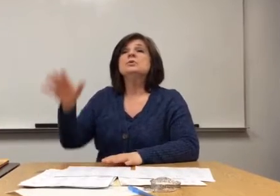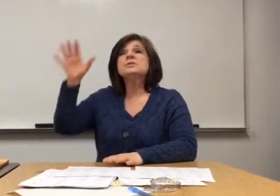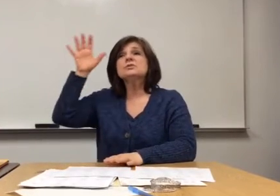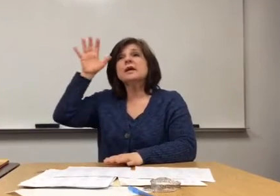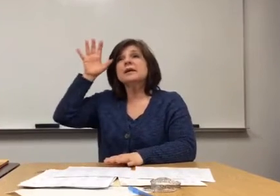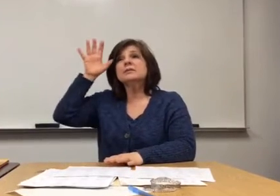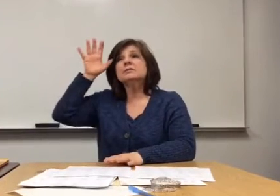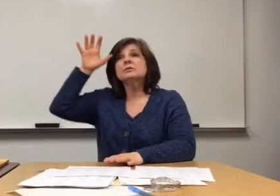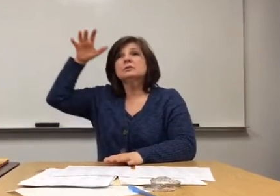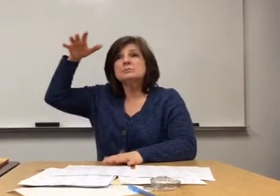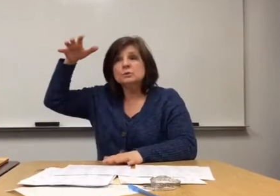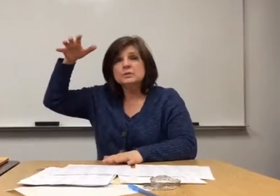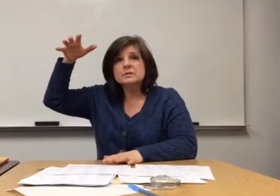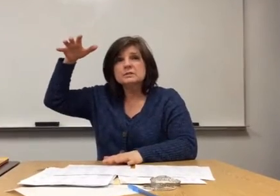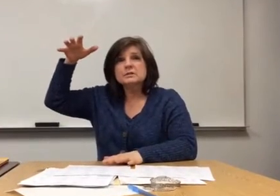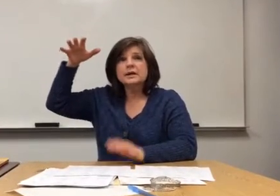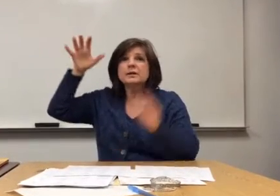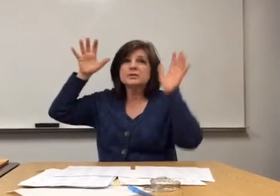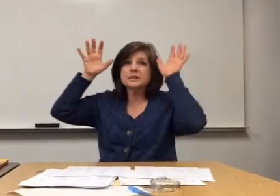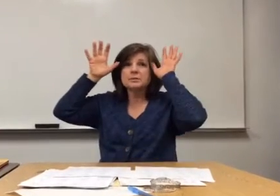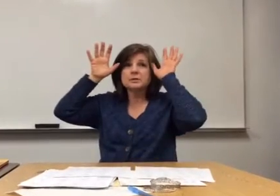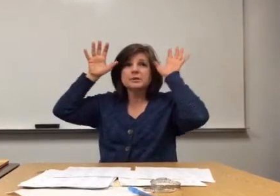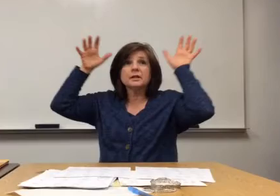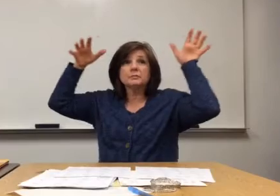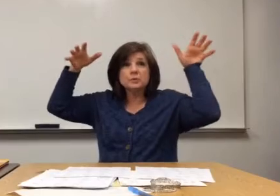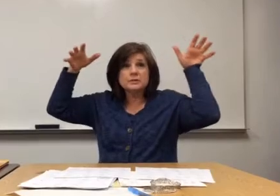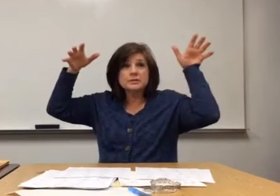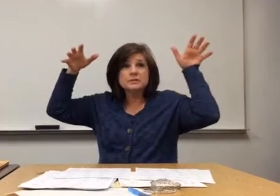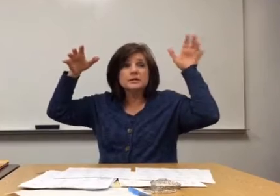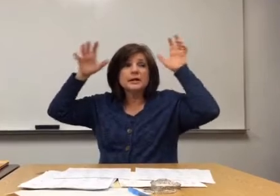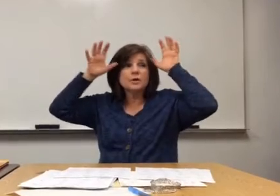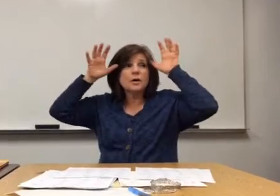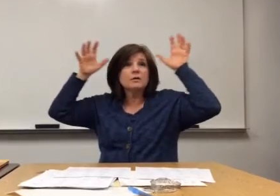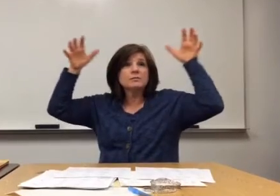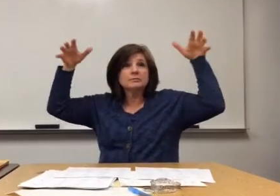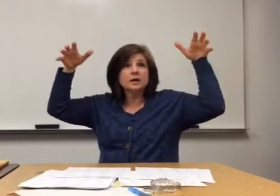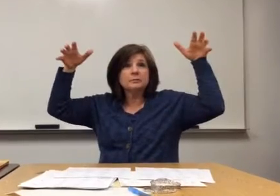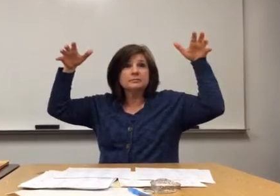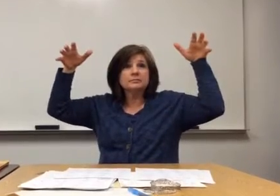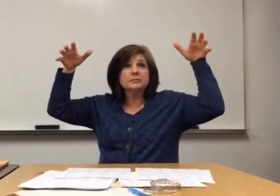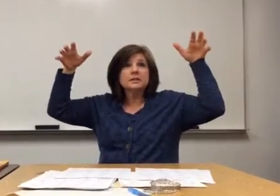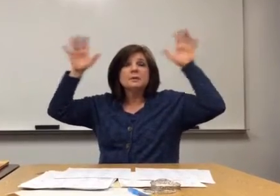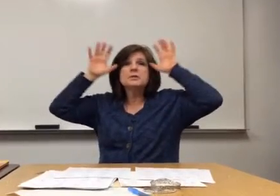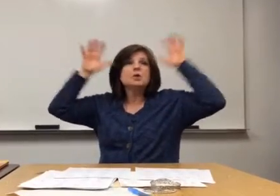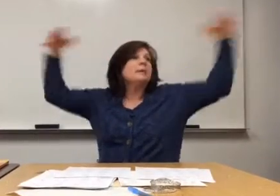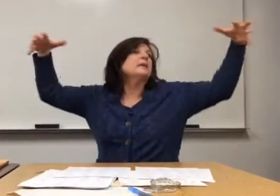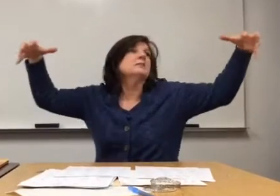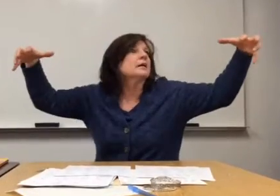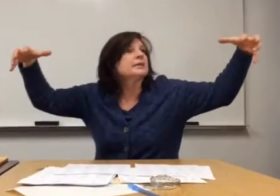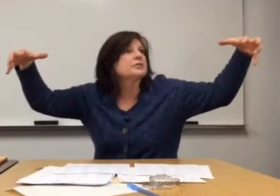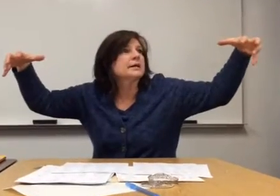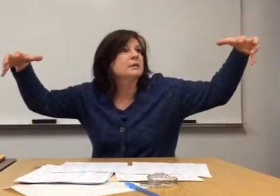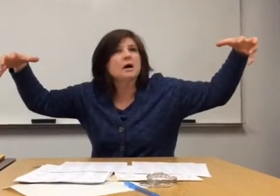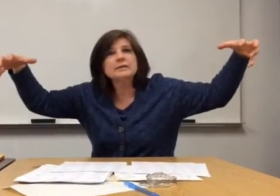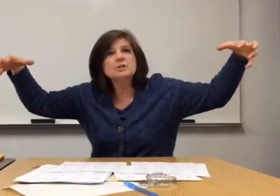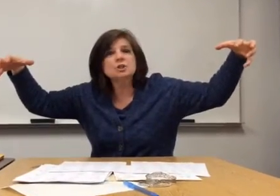Moose, you kind of moose. It kind of goes up a little bit, like moose. You kind of go out and up. You don't make it look like you're signing monster,